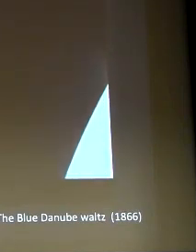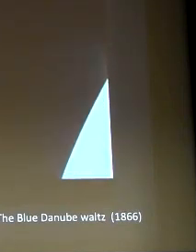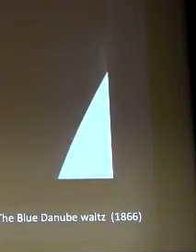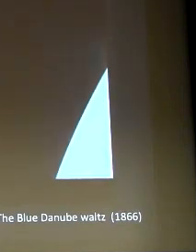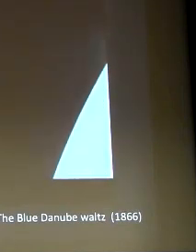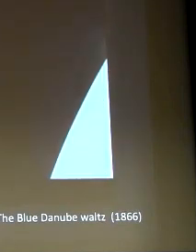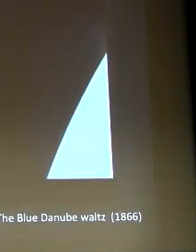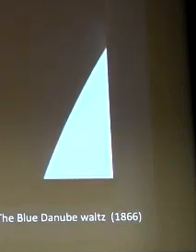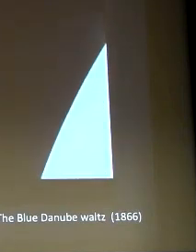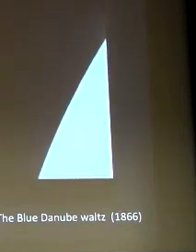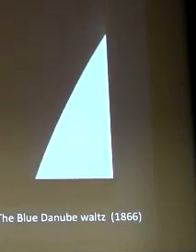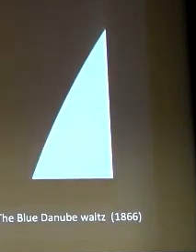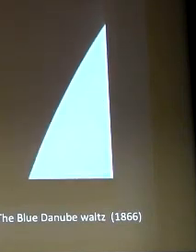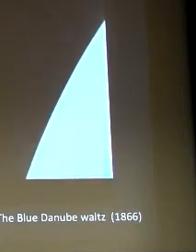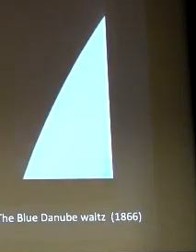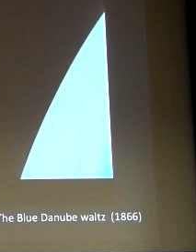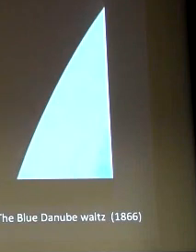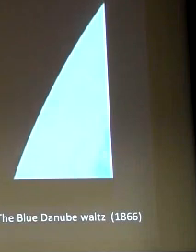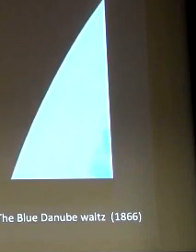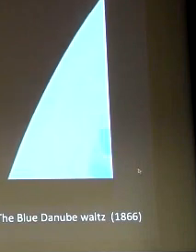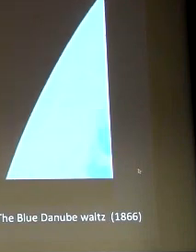So how to interpret that?